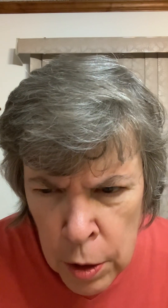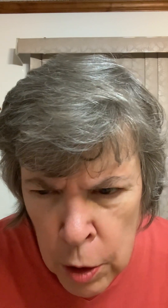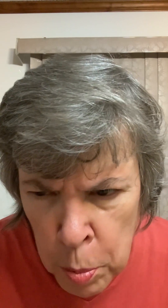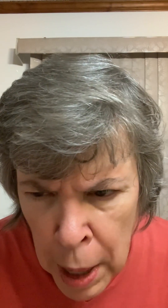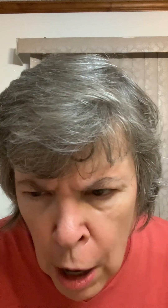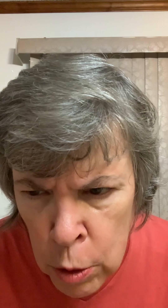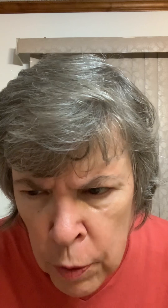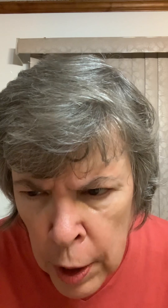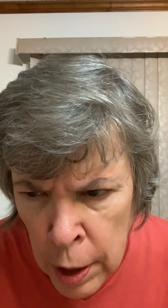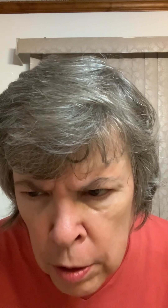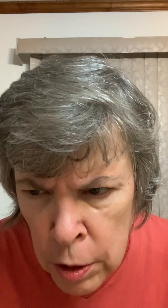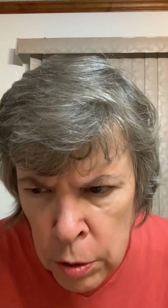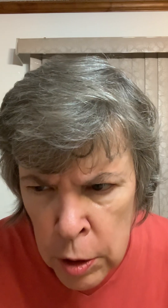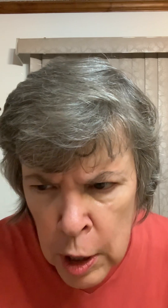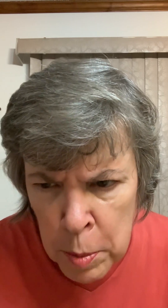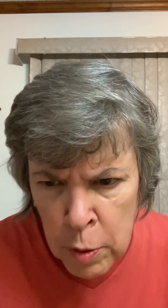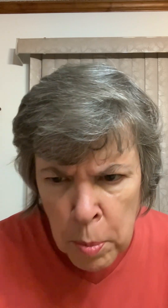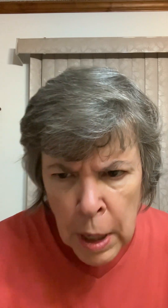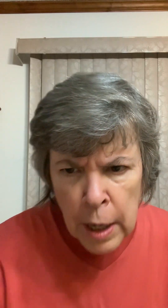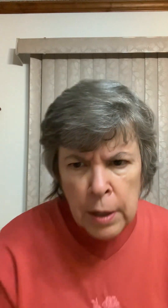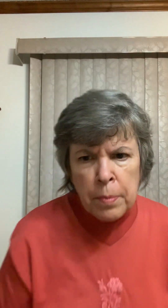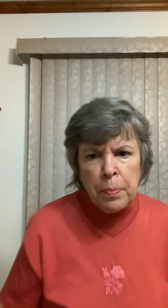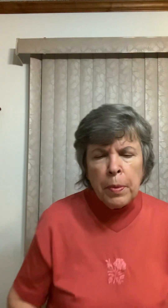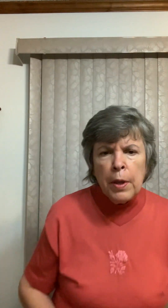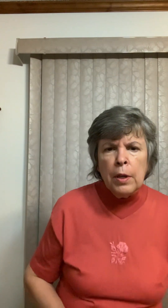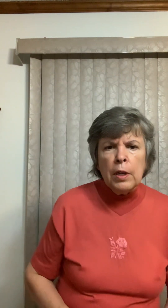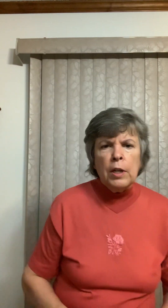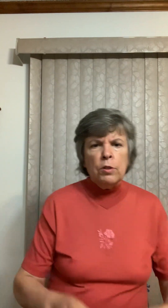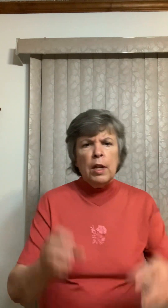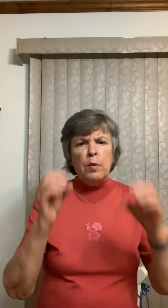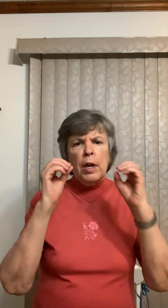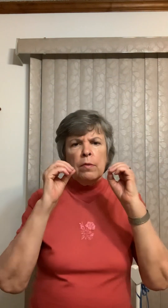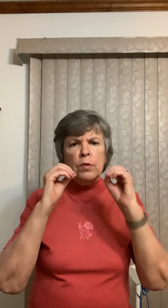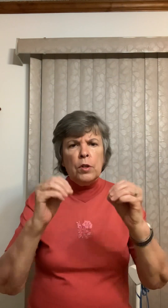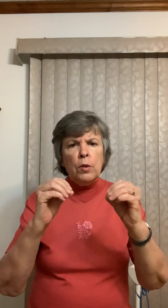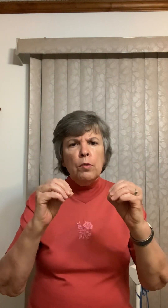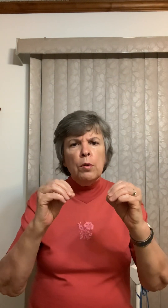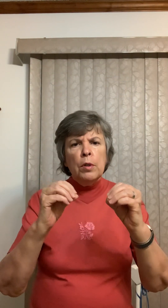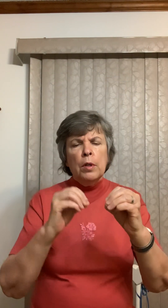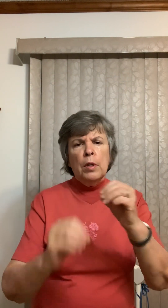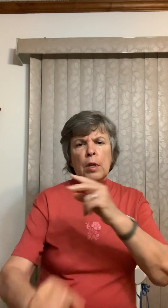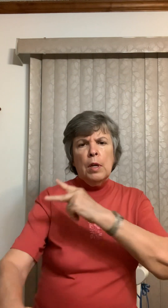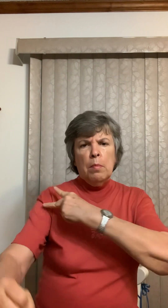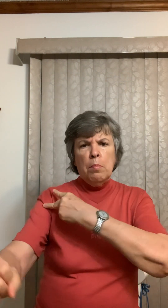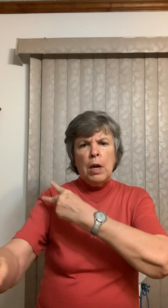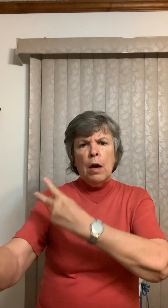No power of hell, no scheme of man. Okay, so again, we have no